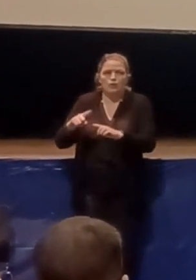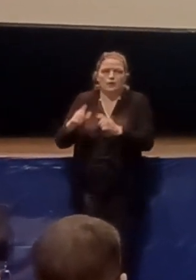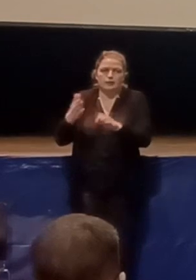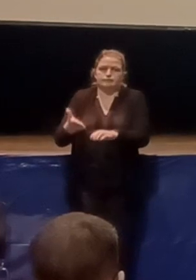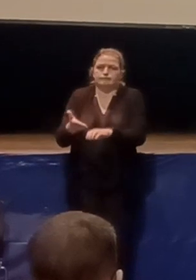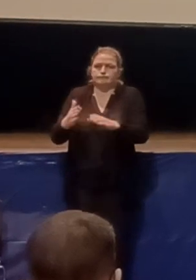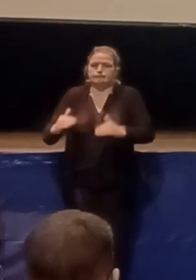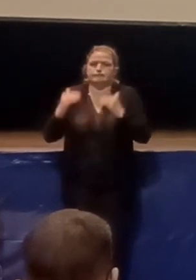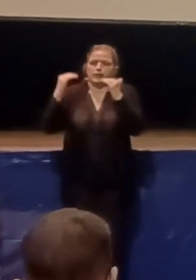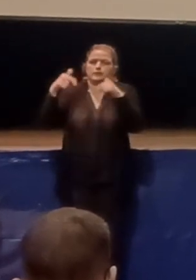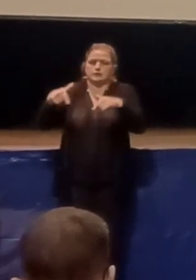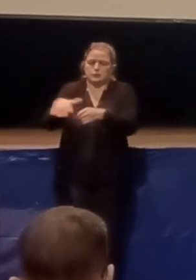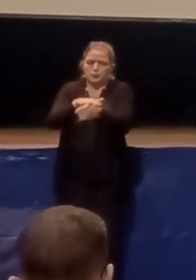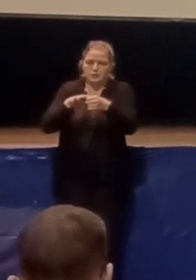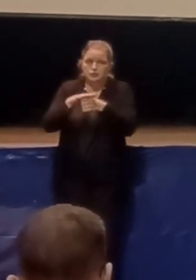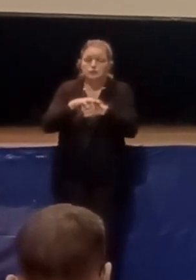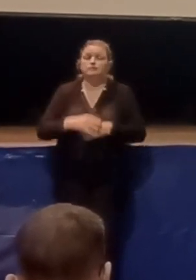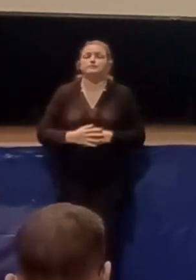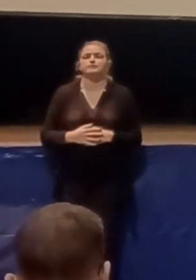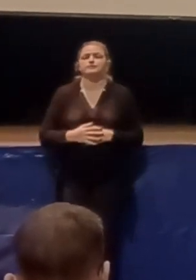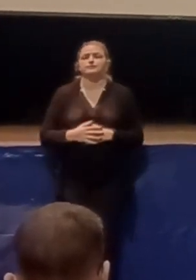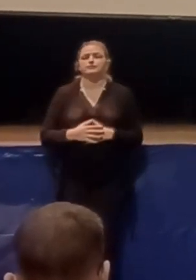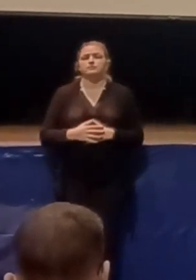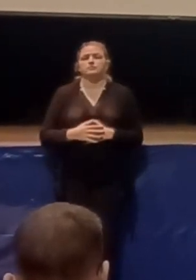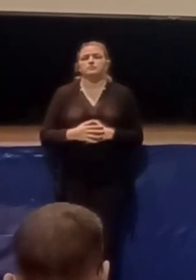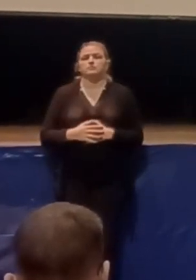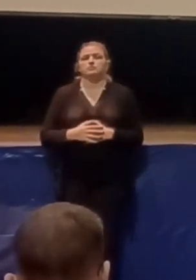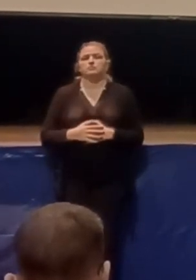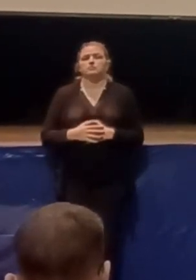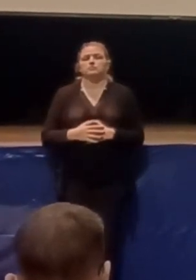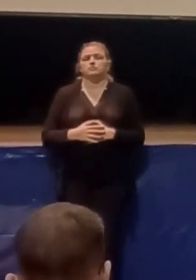this location. In addition to that, we've also